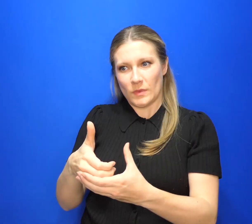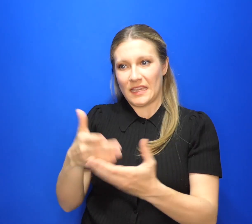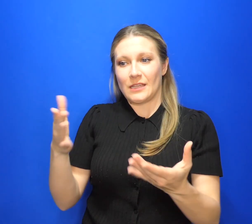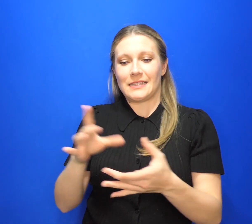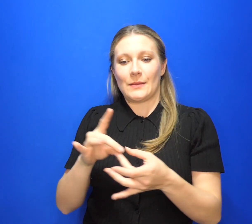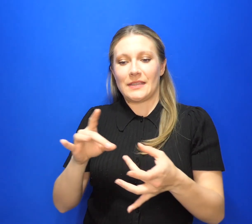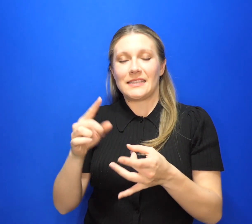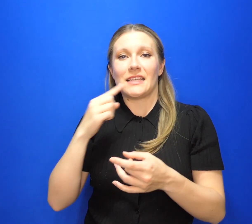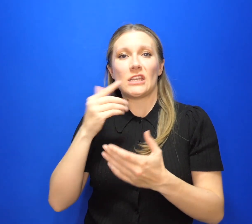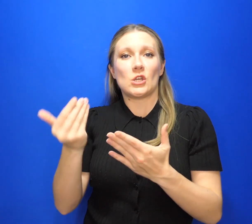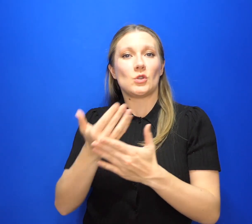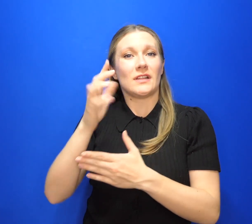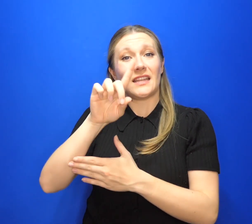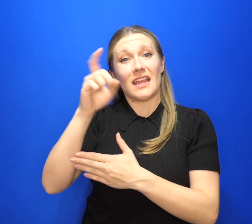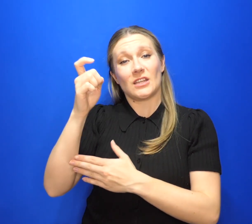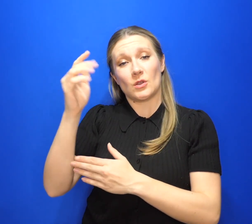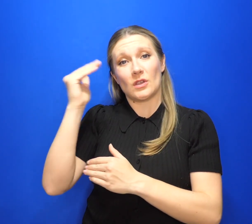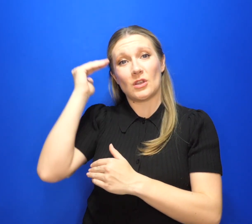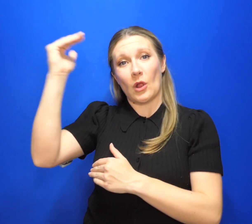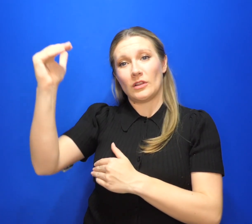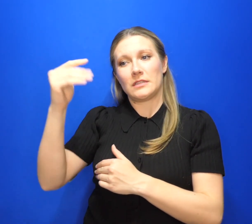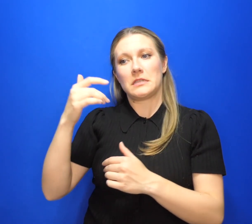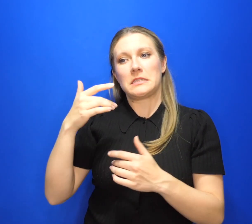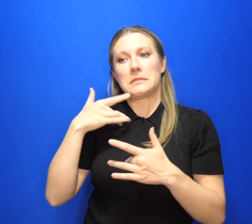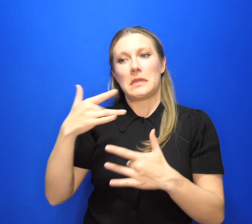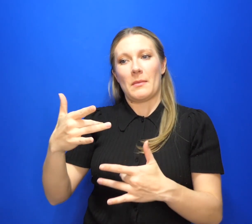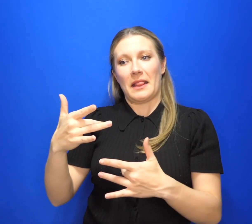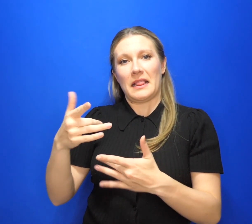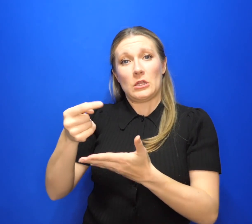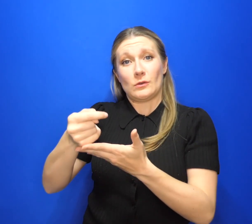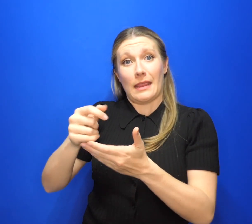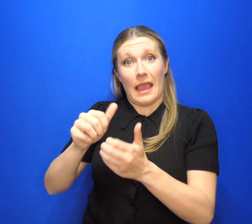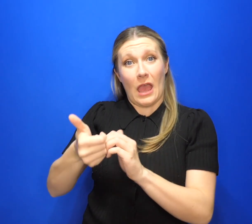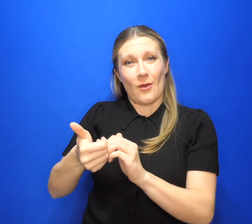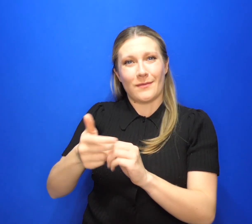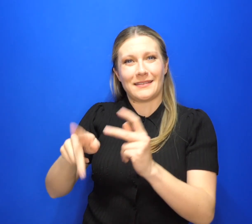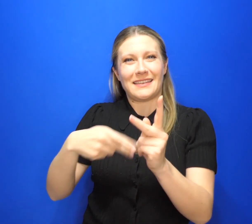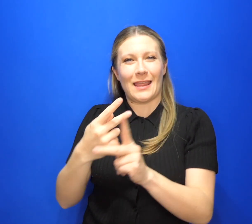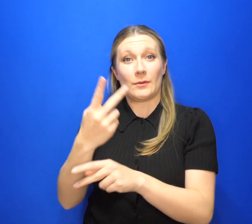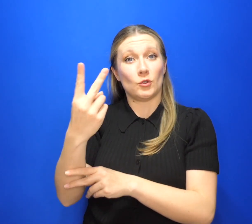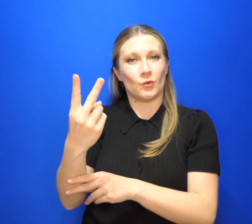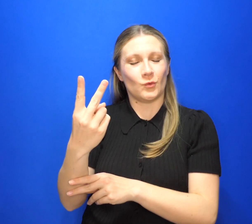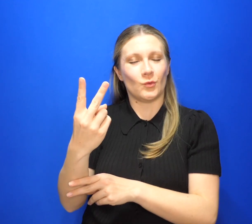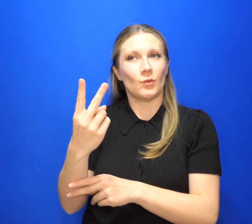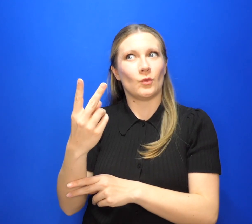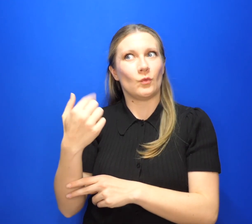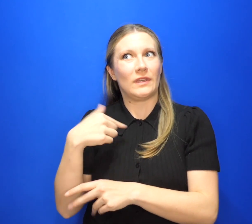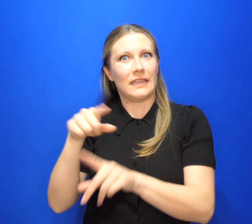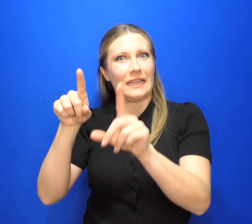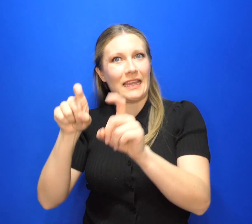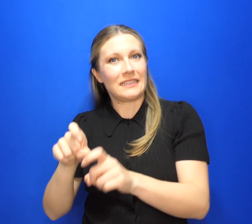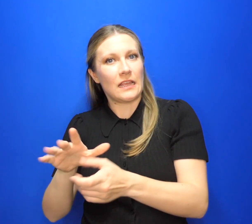newly diagnosed adults are often treated as type 2s for a while. Then we get tested and learn why nothing ever quite